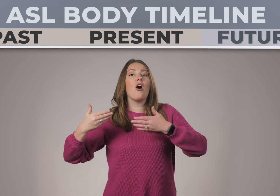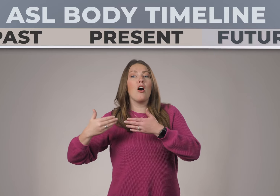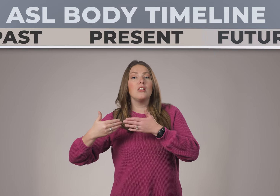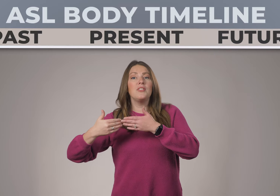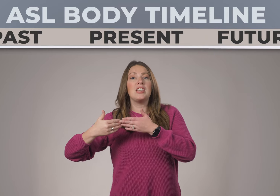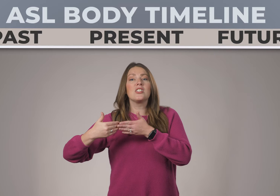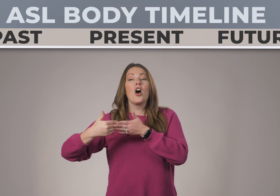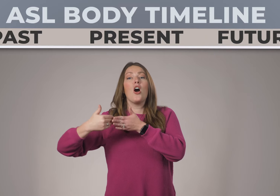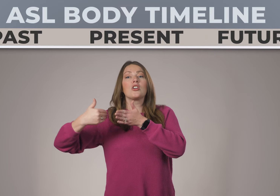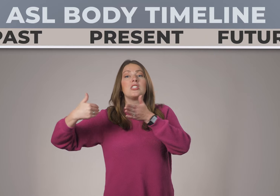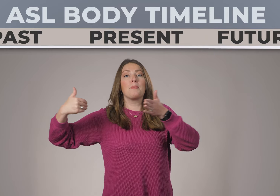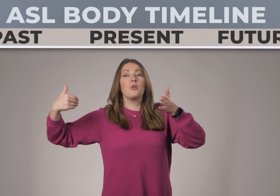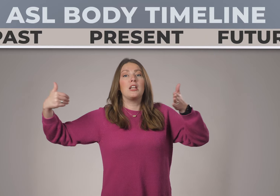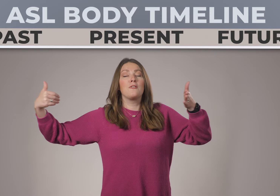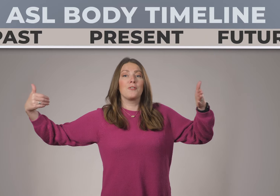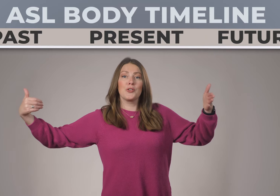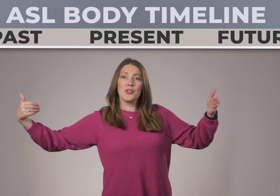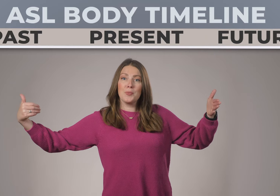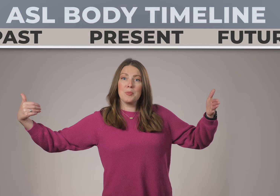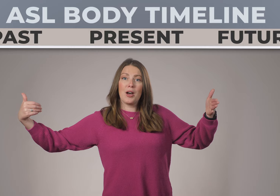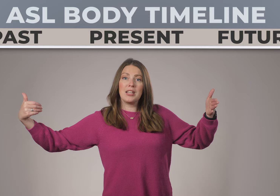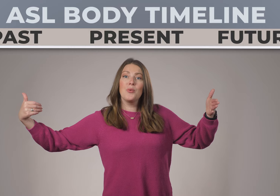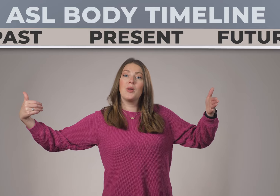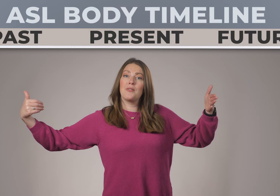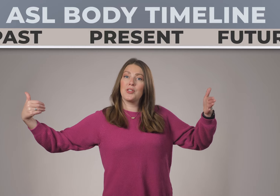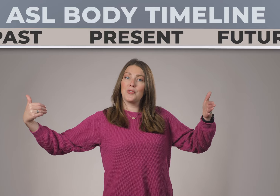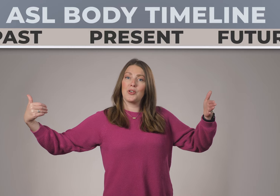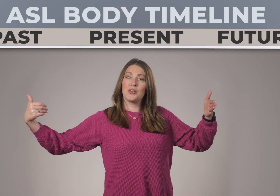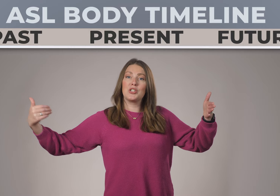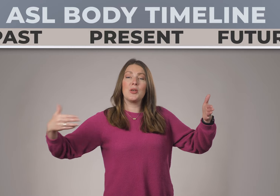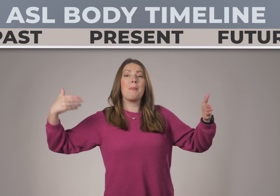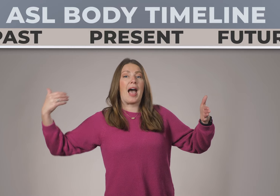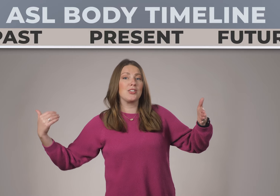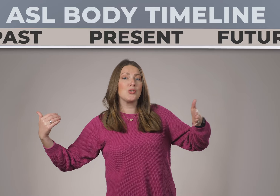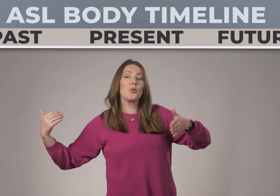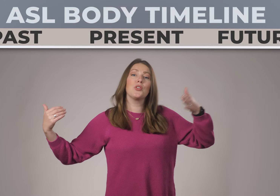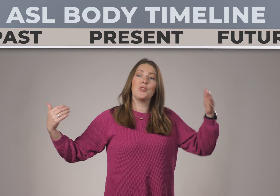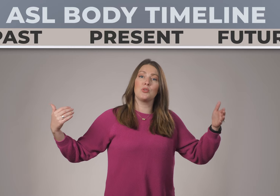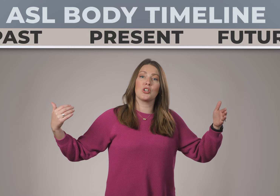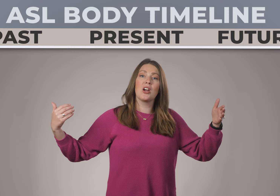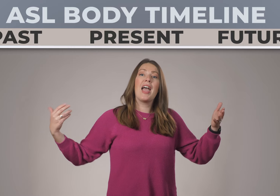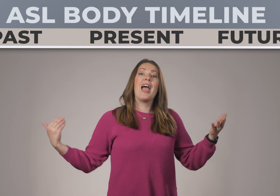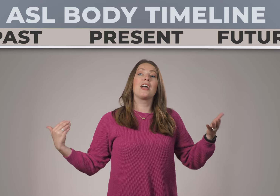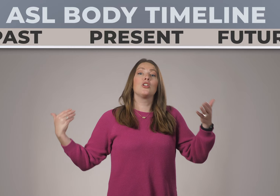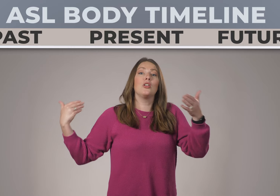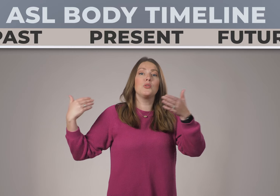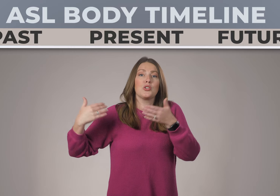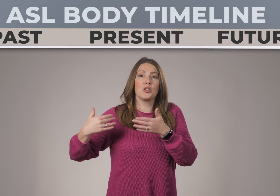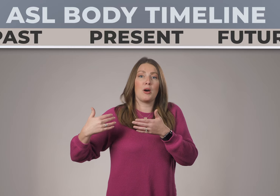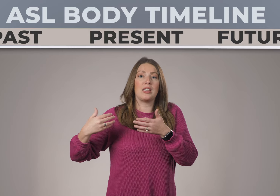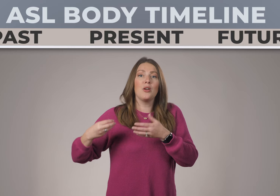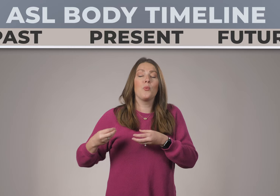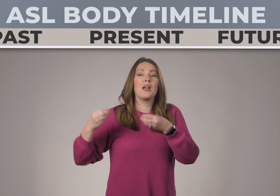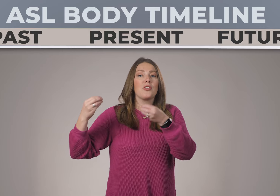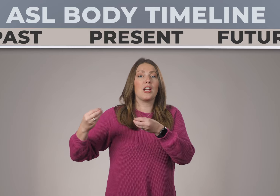all of these are separated further from the body whenever they're further into the past or the future, and closer to the body whenever they're